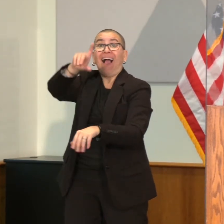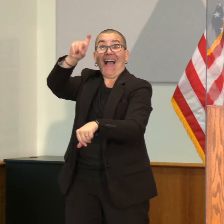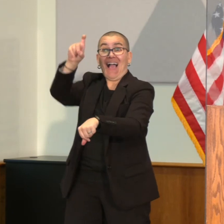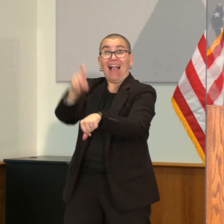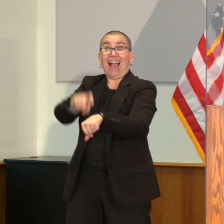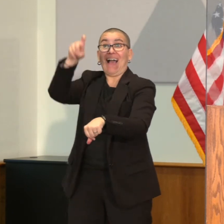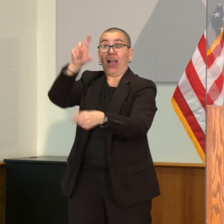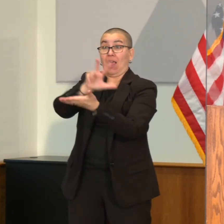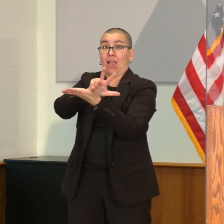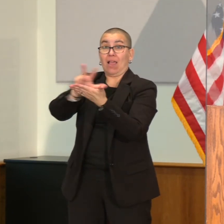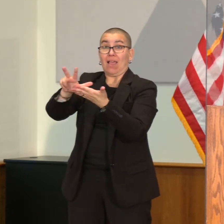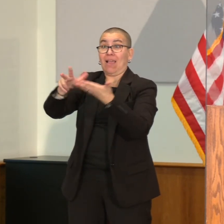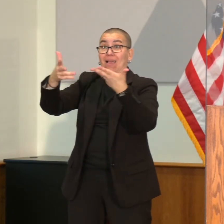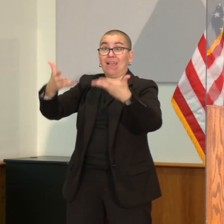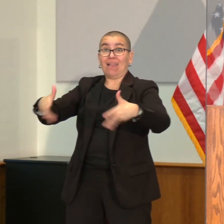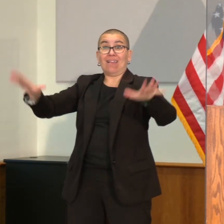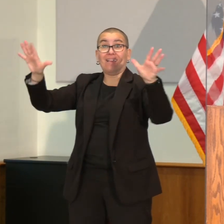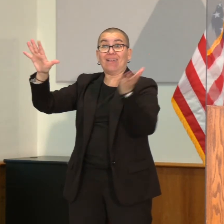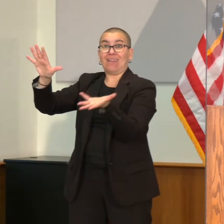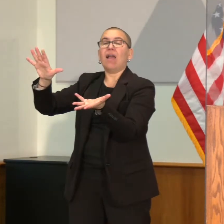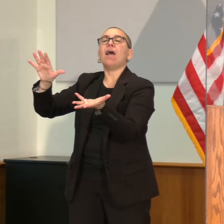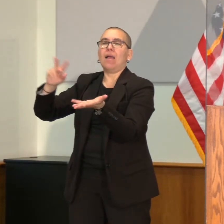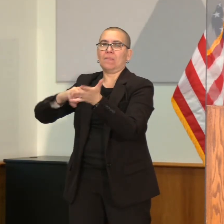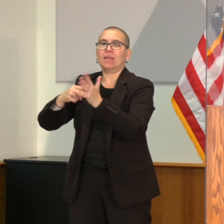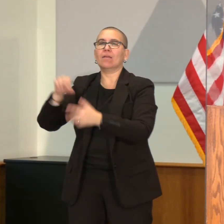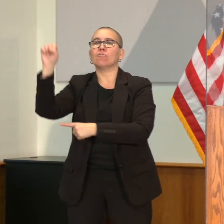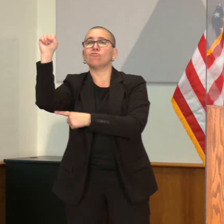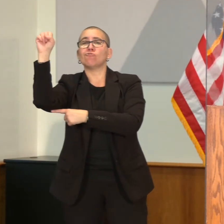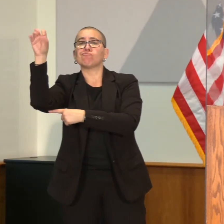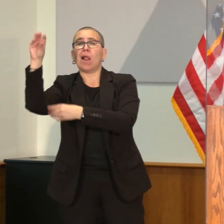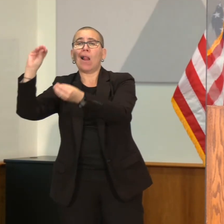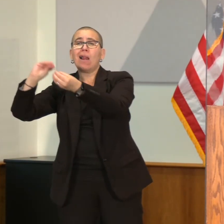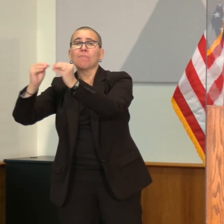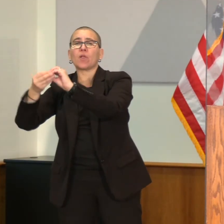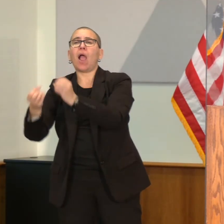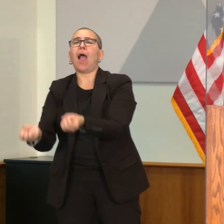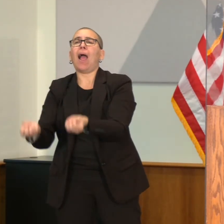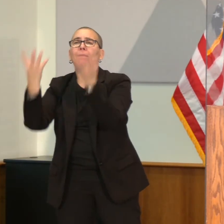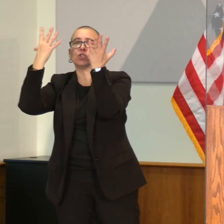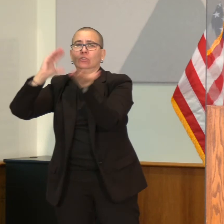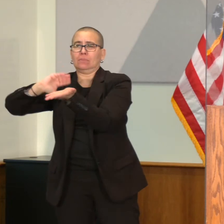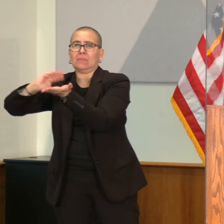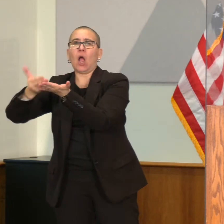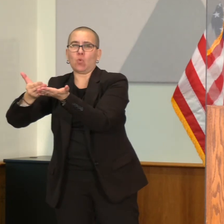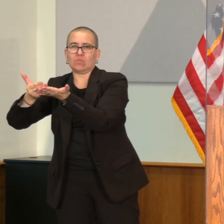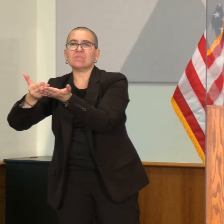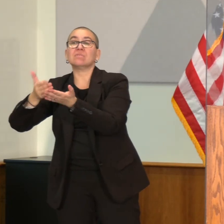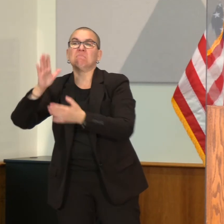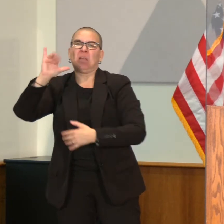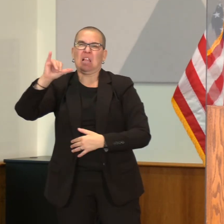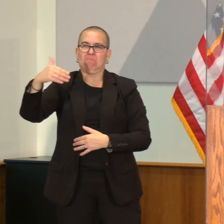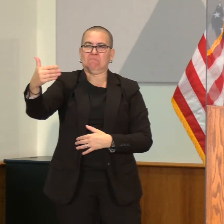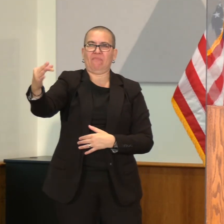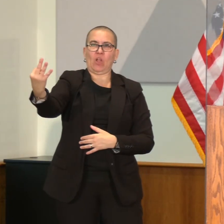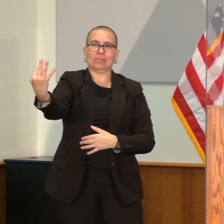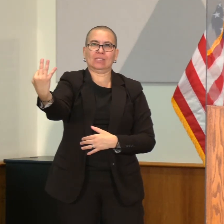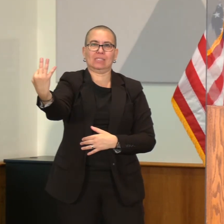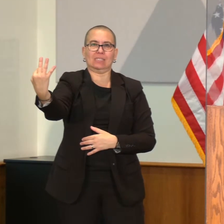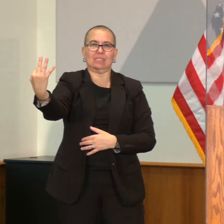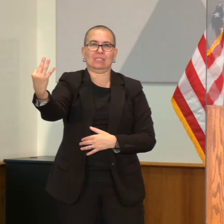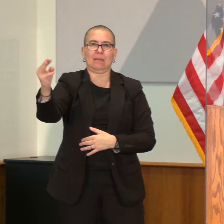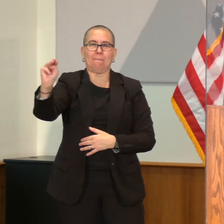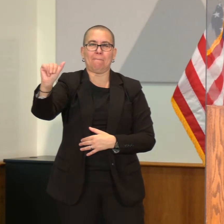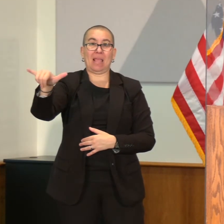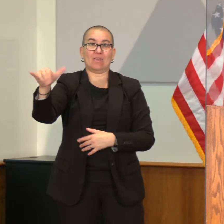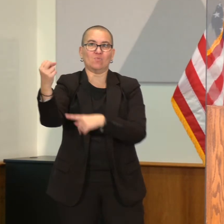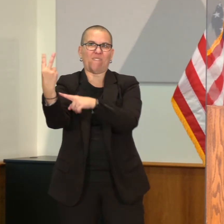we had numbers for each of the budget areas by Friday, May 7th. So that means that Senator Gazelka, Governor